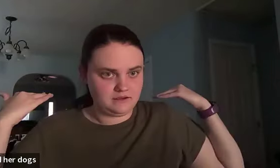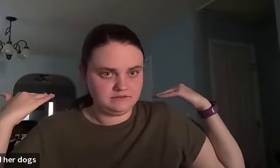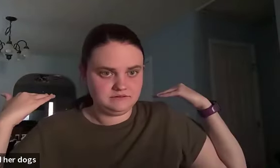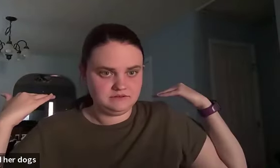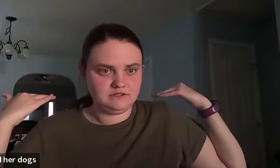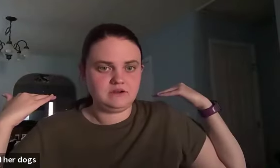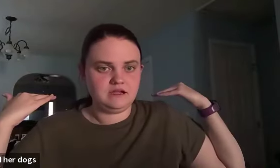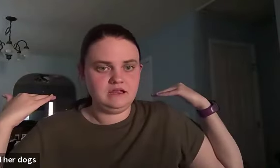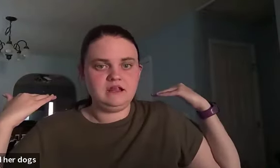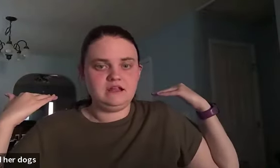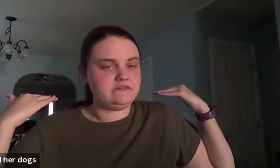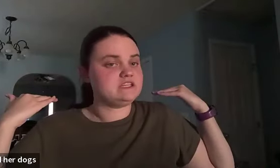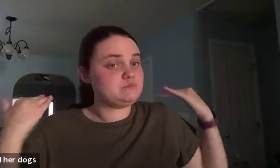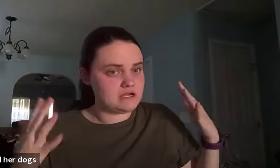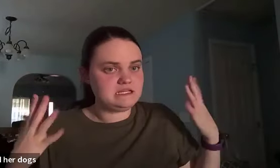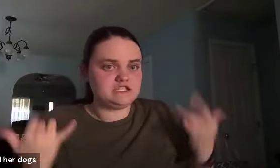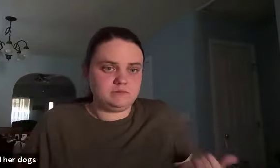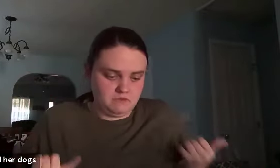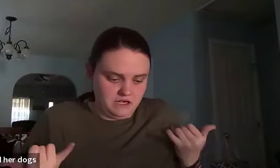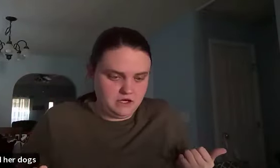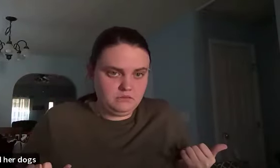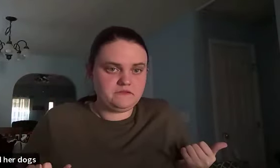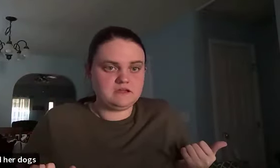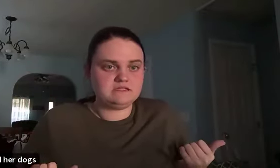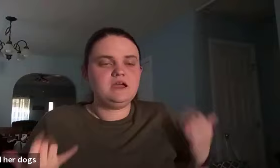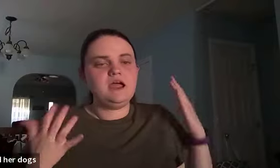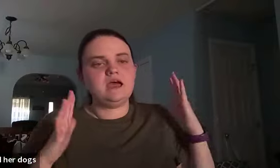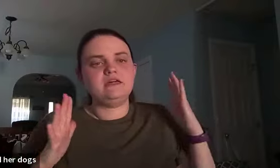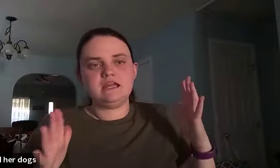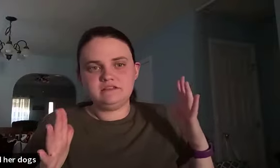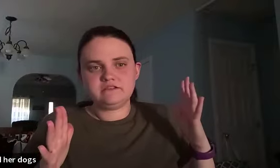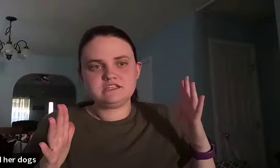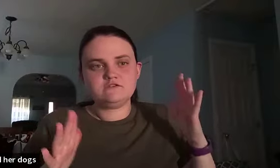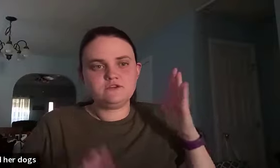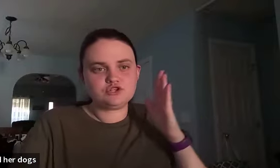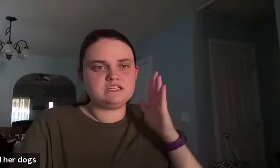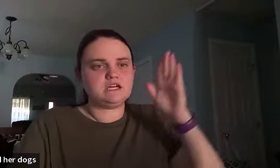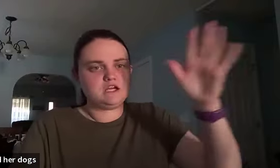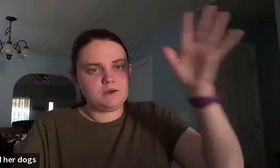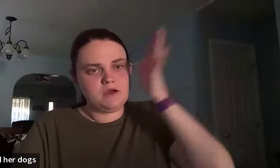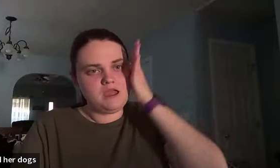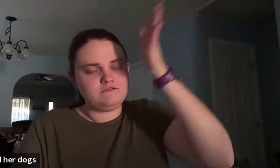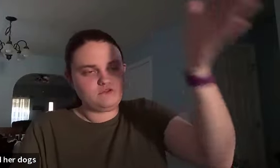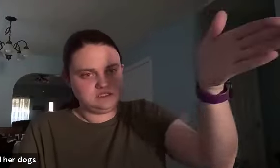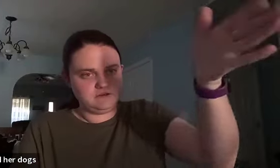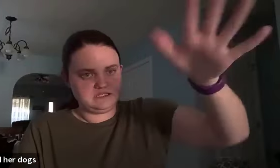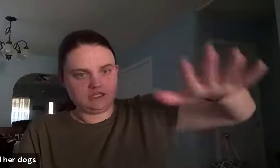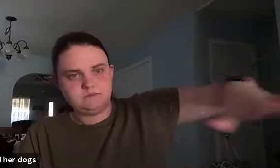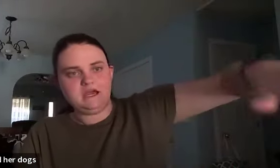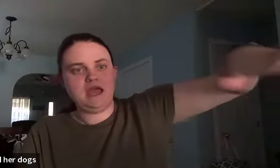back, all right? Anything that's present is going to be right here with us. And then anything that's in the future is going to come in front of us. It's going to be